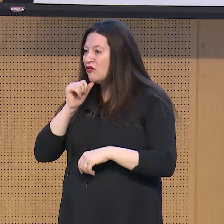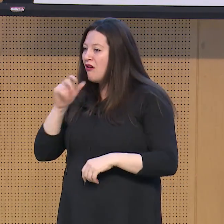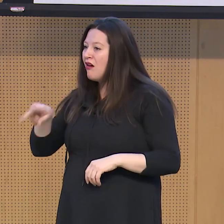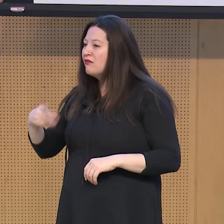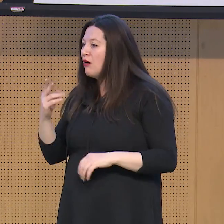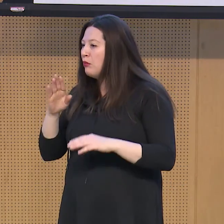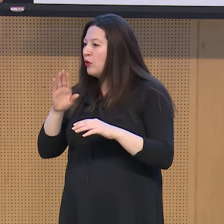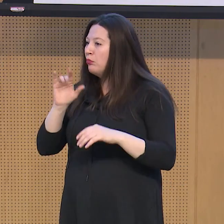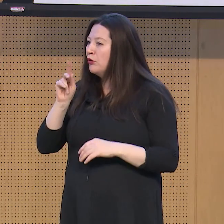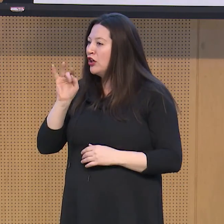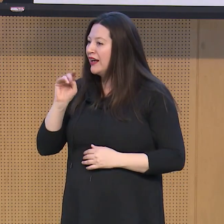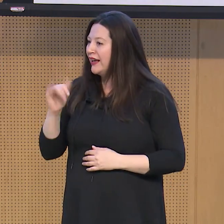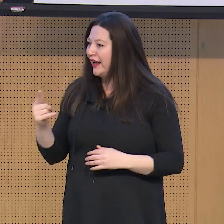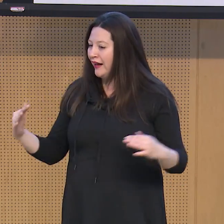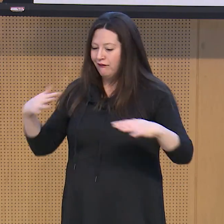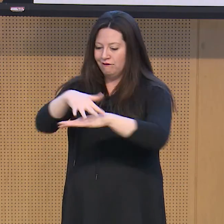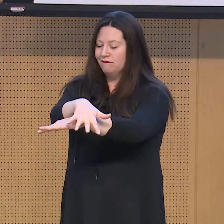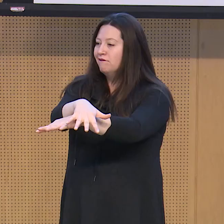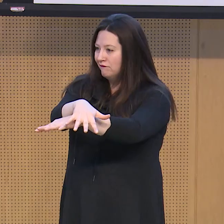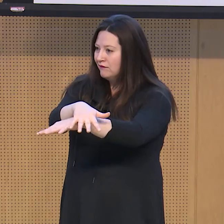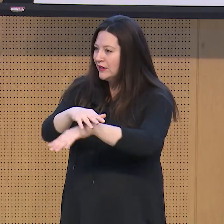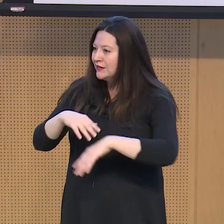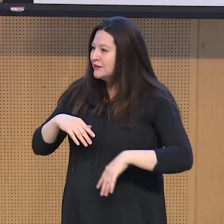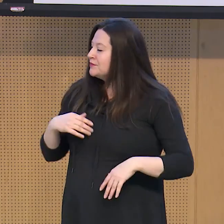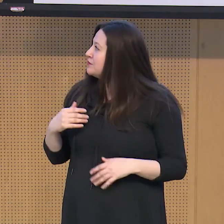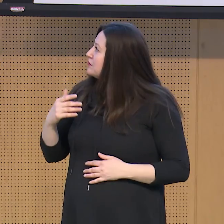same time, making sure that things weren't double booked.